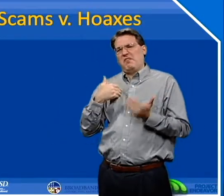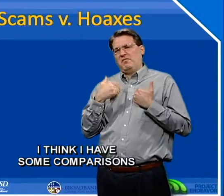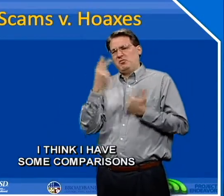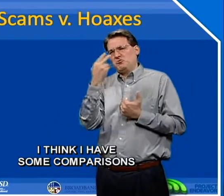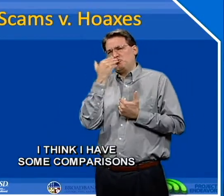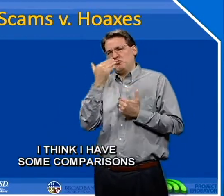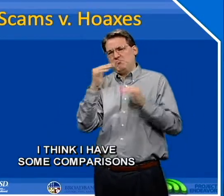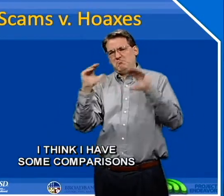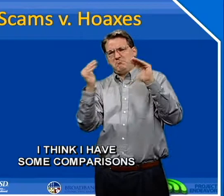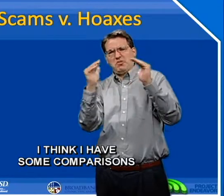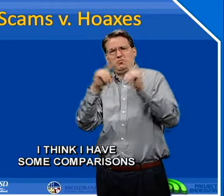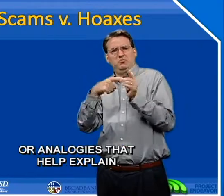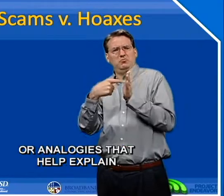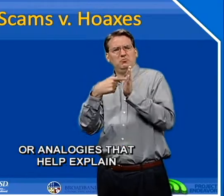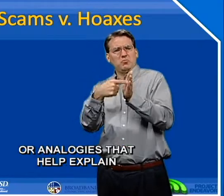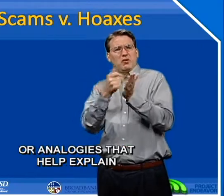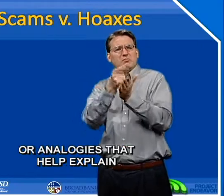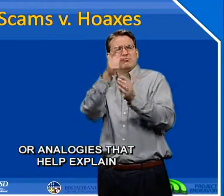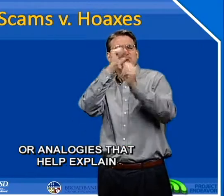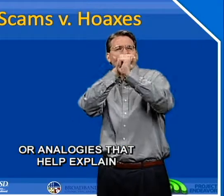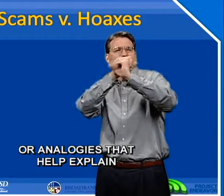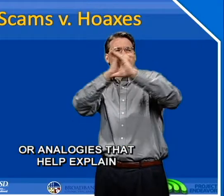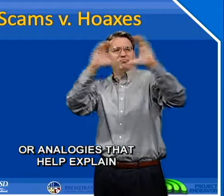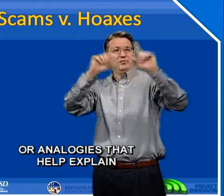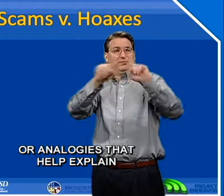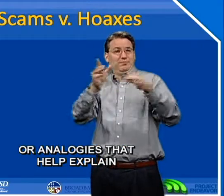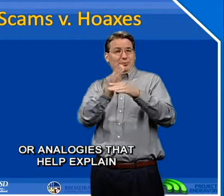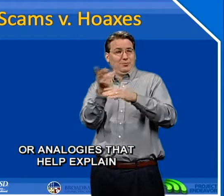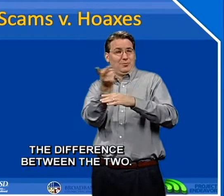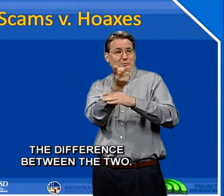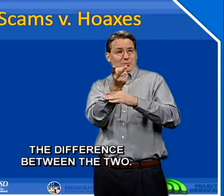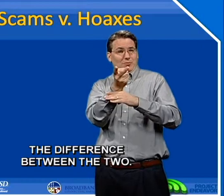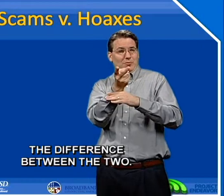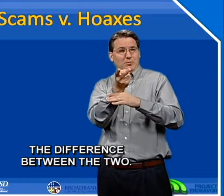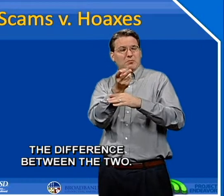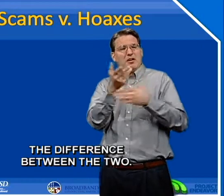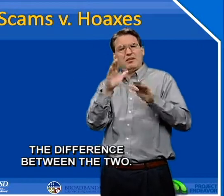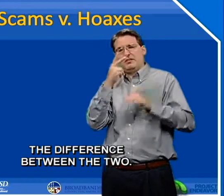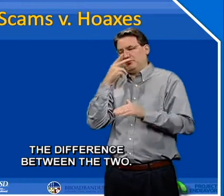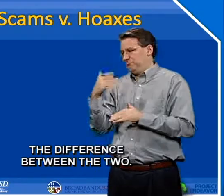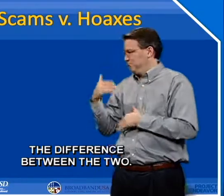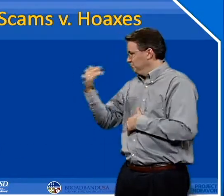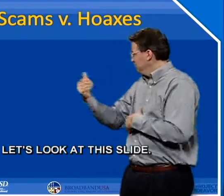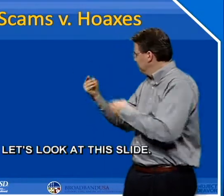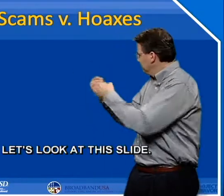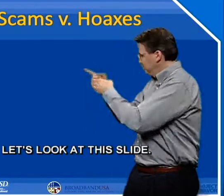I think I have some comparisons or analogies that help explain the difference between the two. Let's look at this